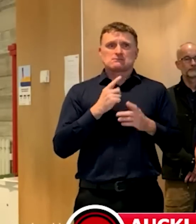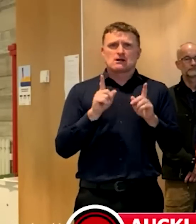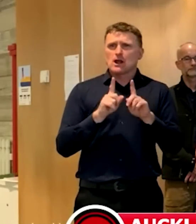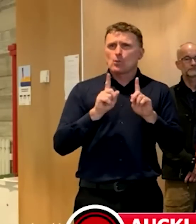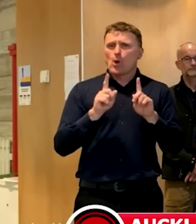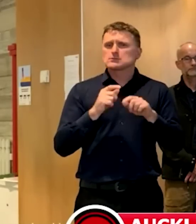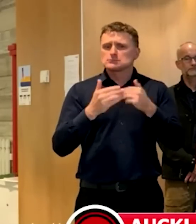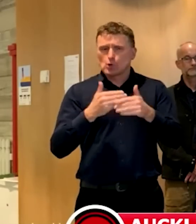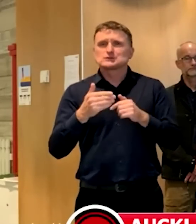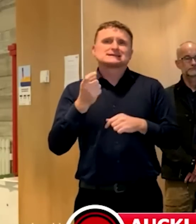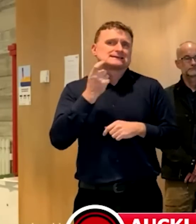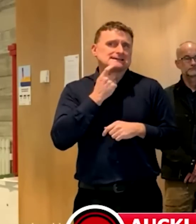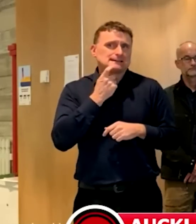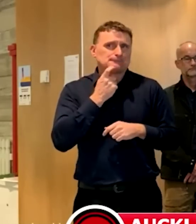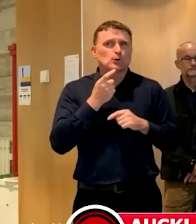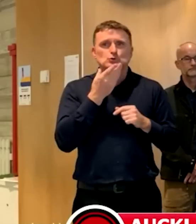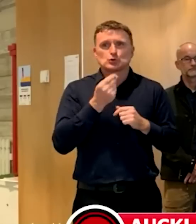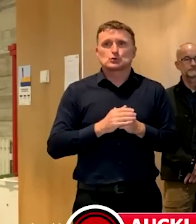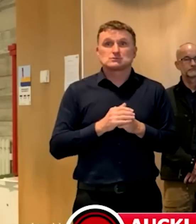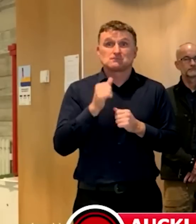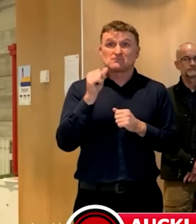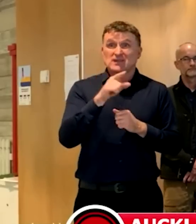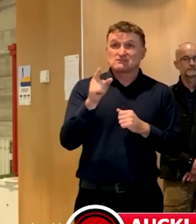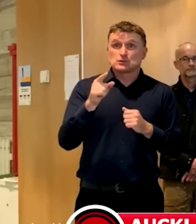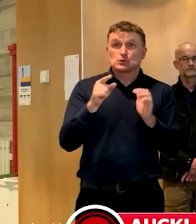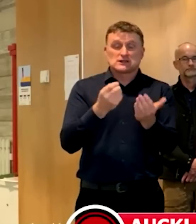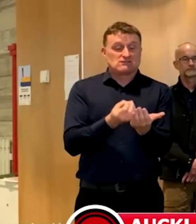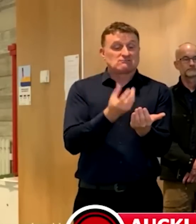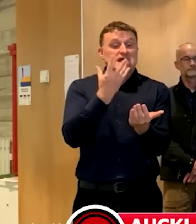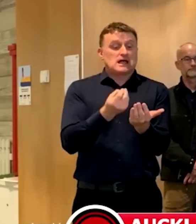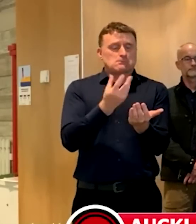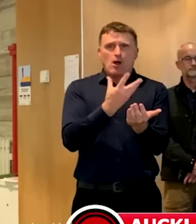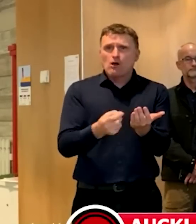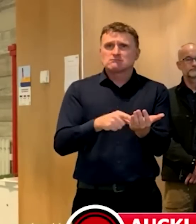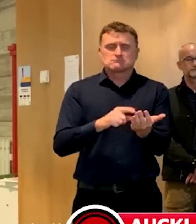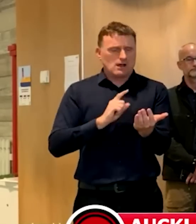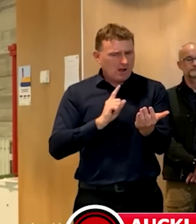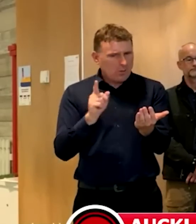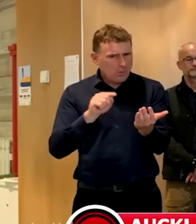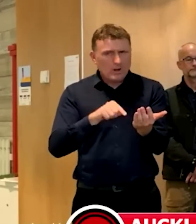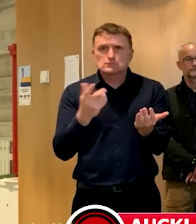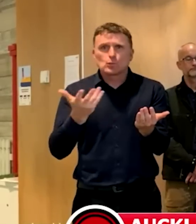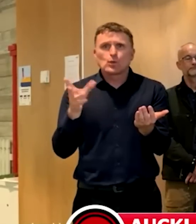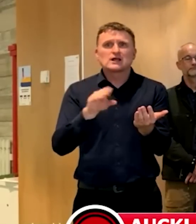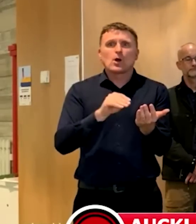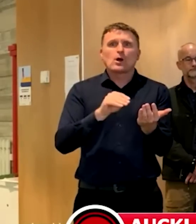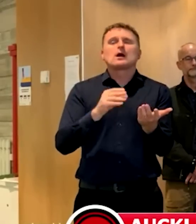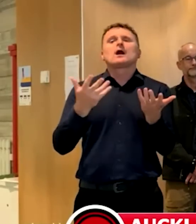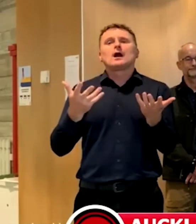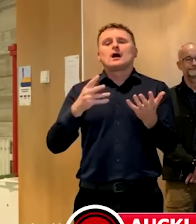out the process, but it's quite simple. So if you do have that flash up, disappear, go to the settings. In the settings you'll